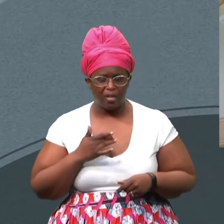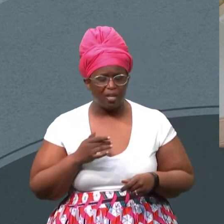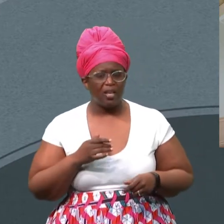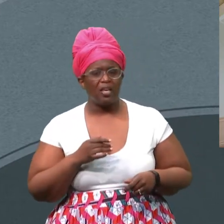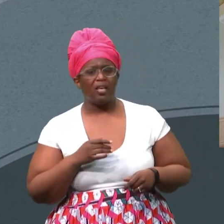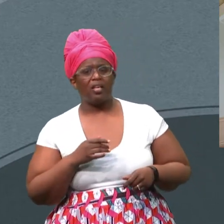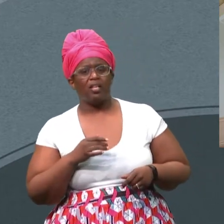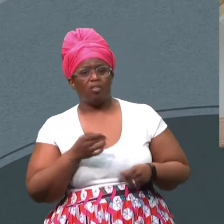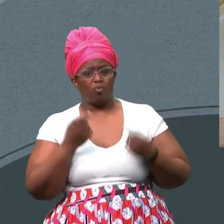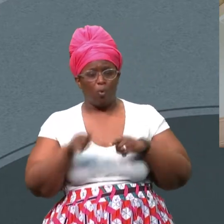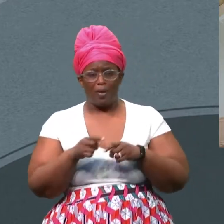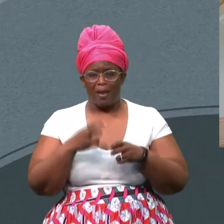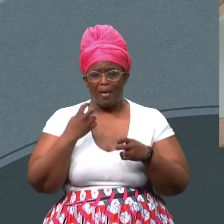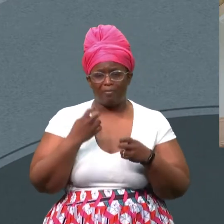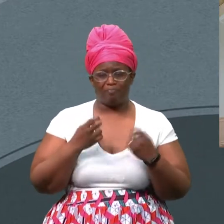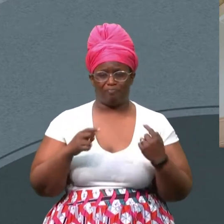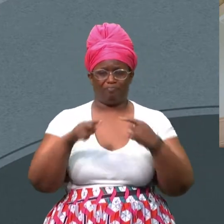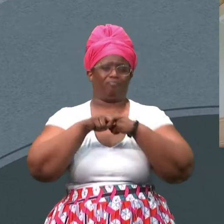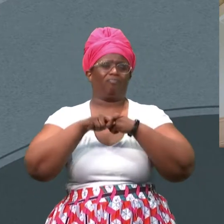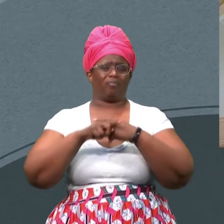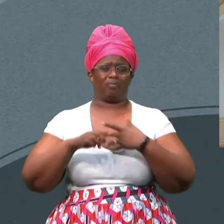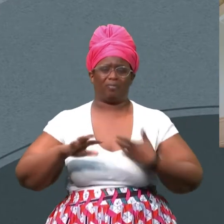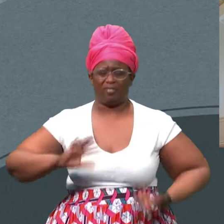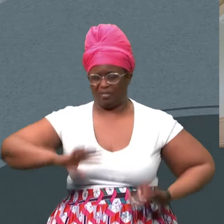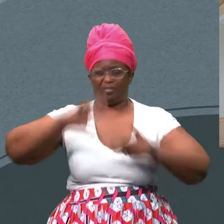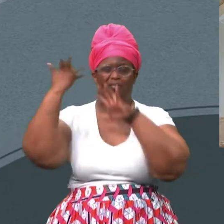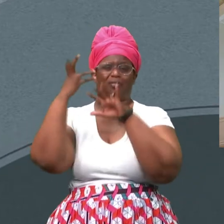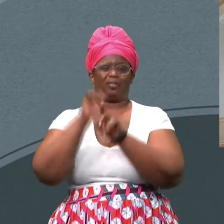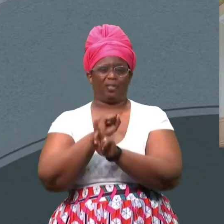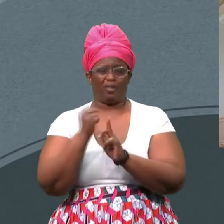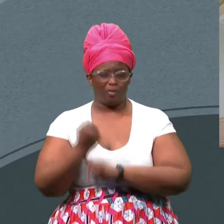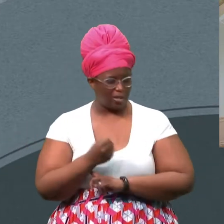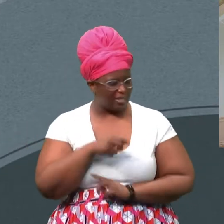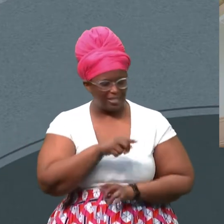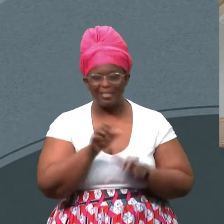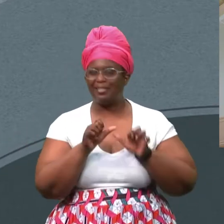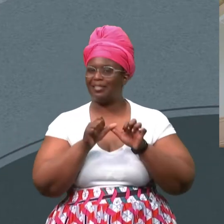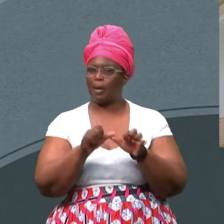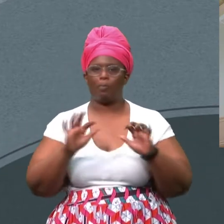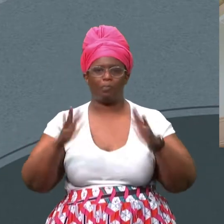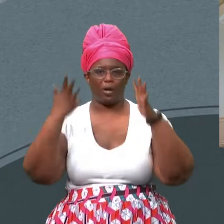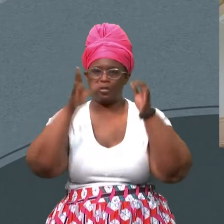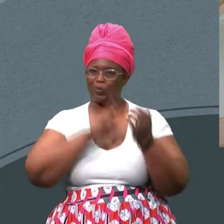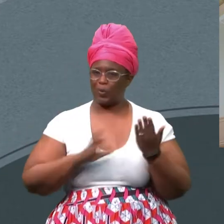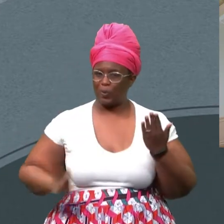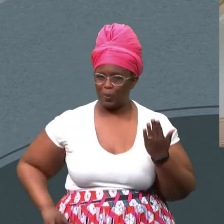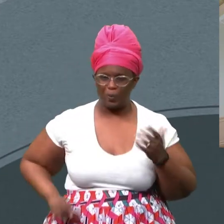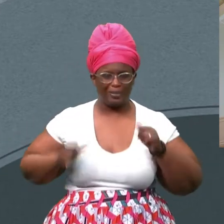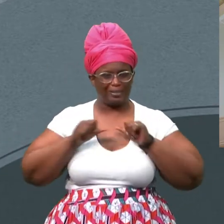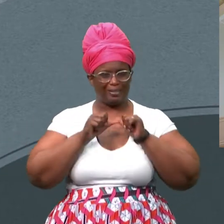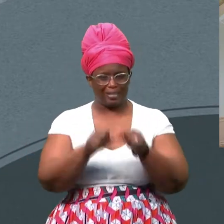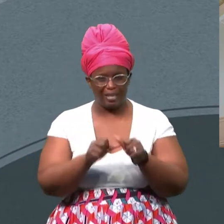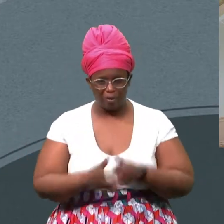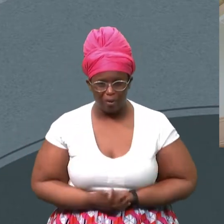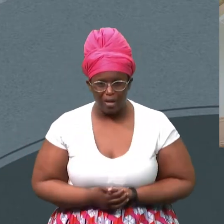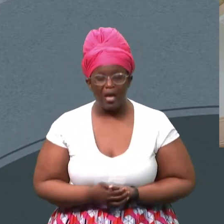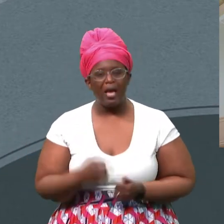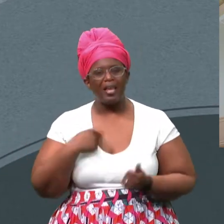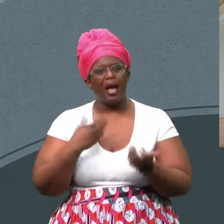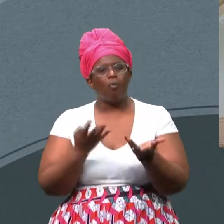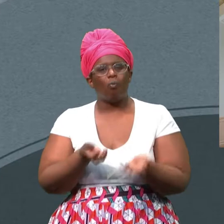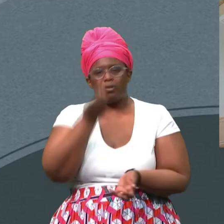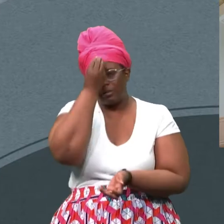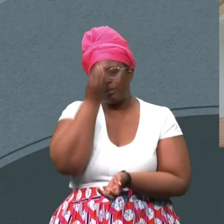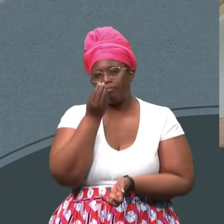circumstances, I want you to grab this, even in the midst of it, she still praises the Lord. And I want to park here for a moment and say to